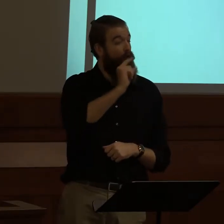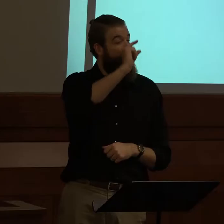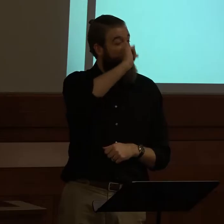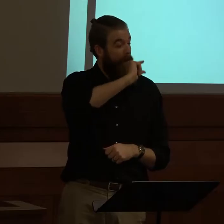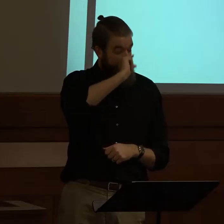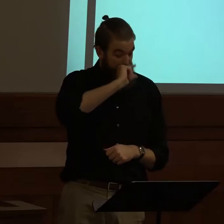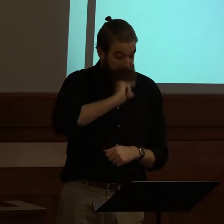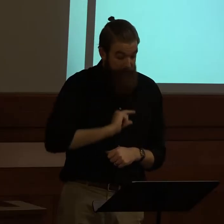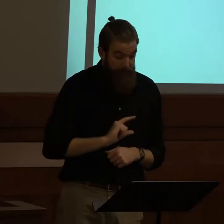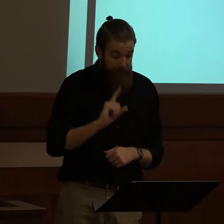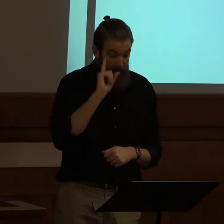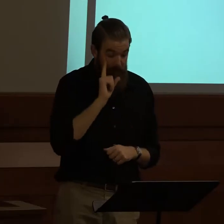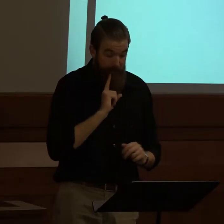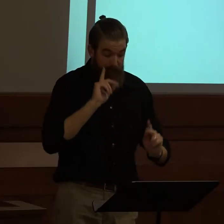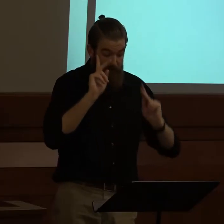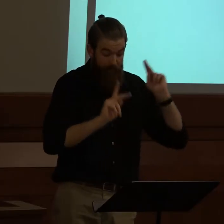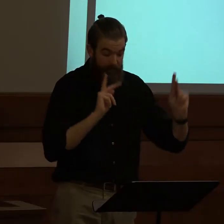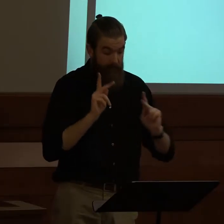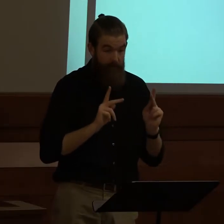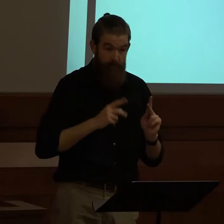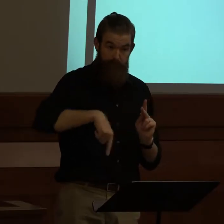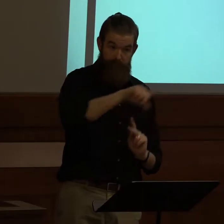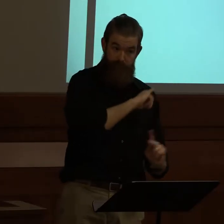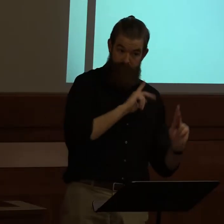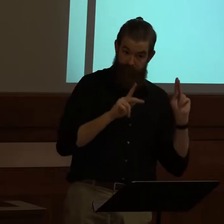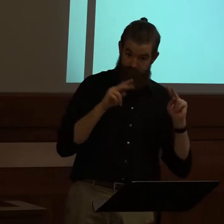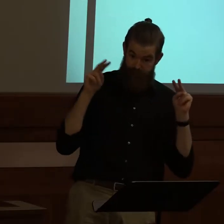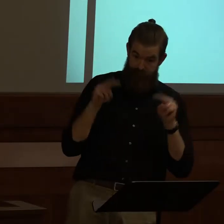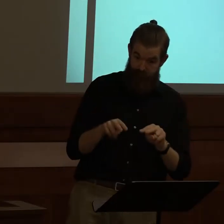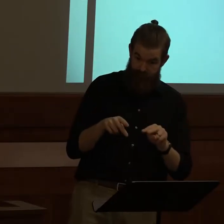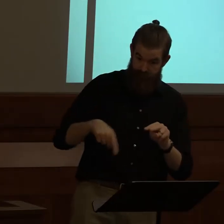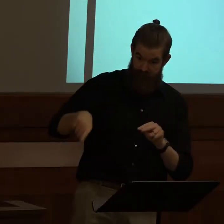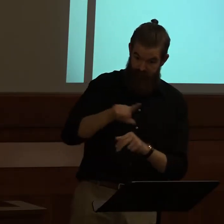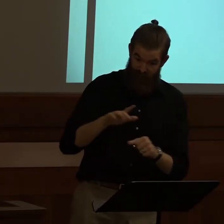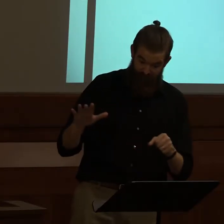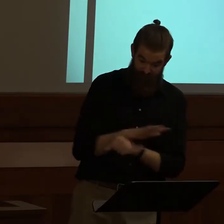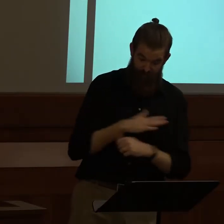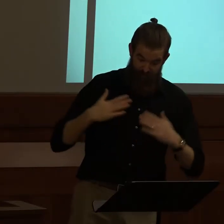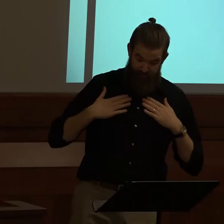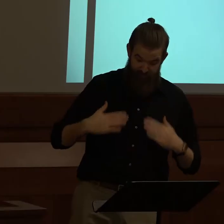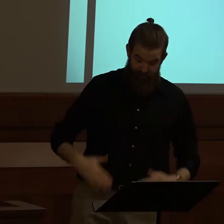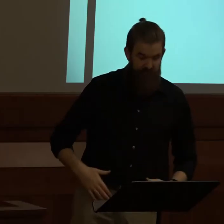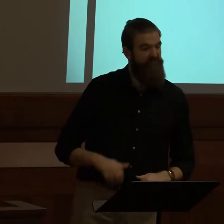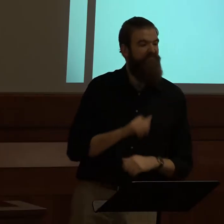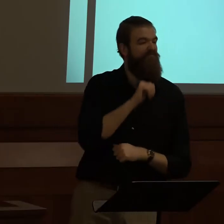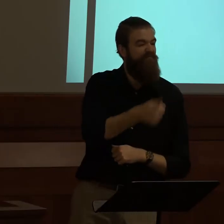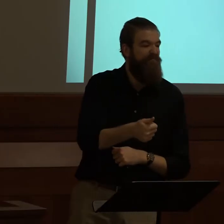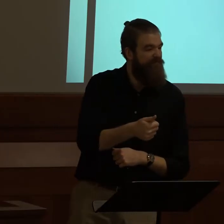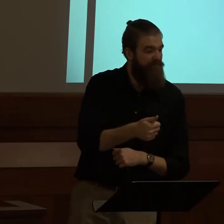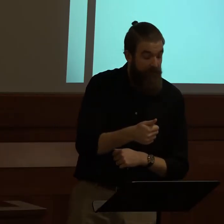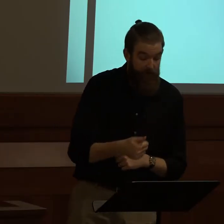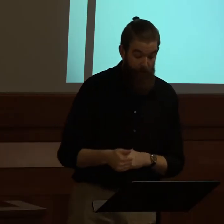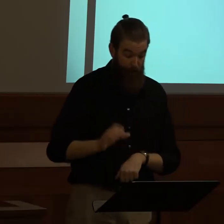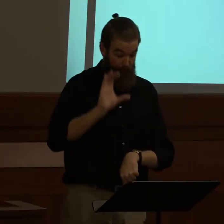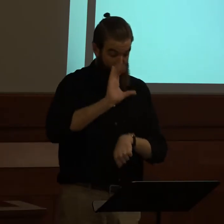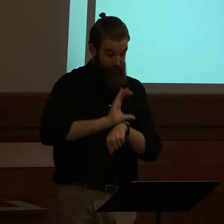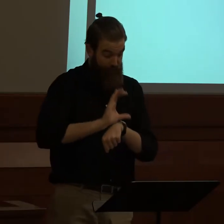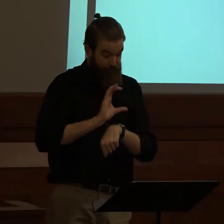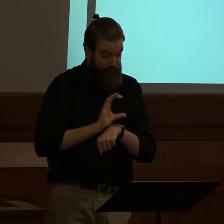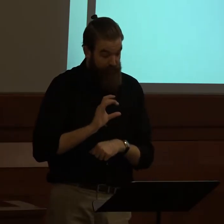gospel to being the object of charitable education and social work in Europe and later in North